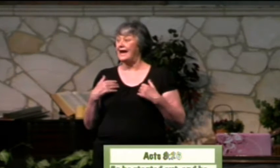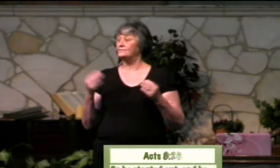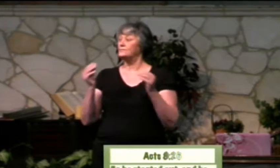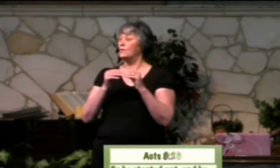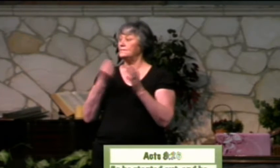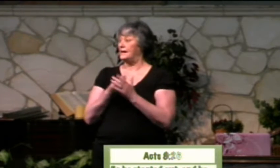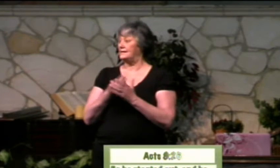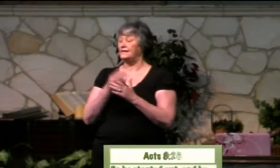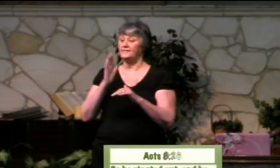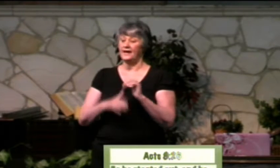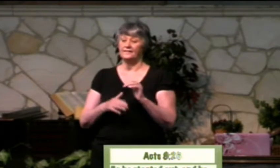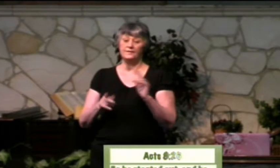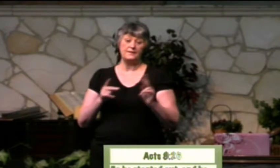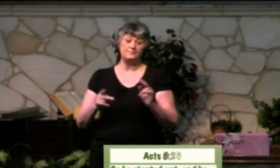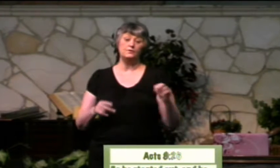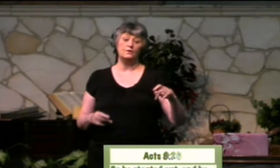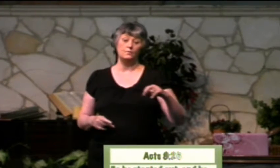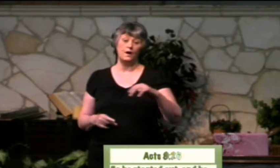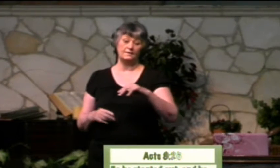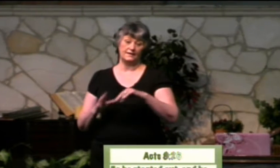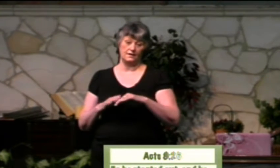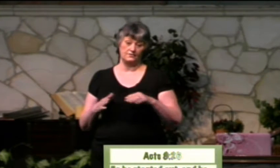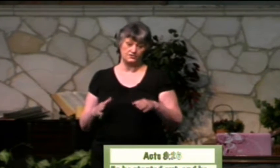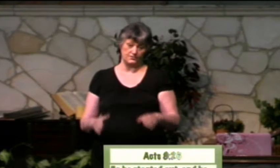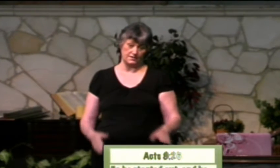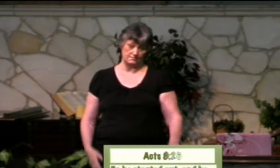have more money than the people who are walking on the street.